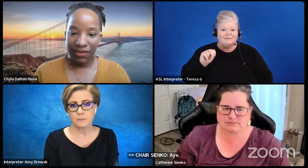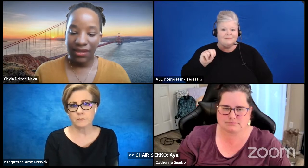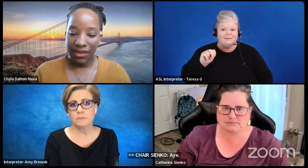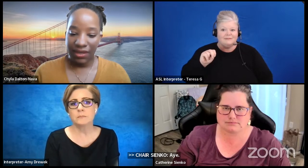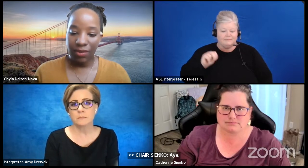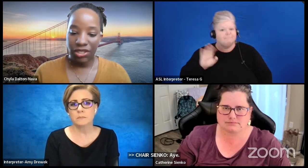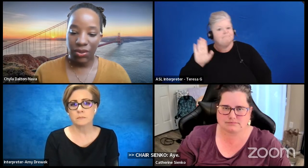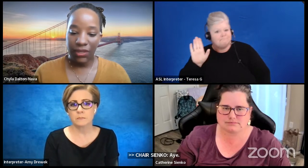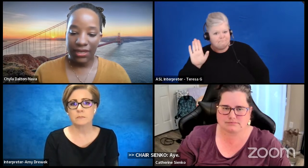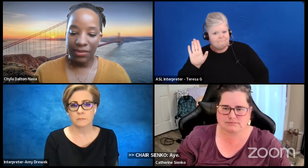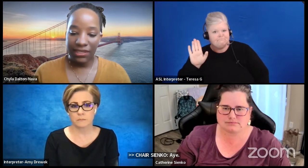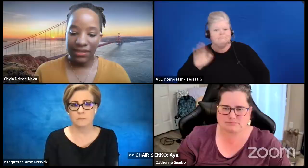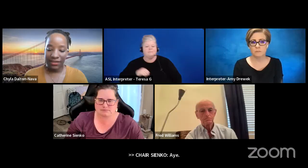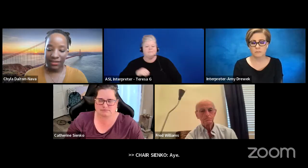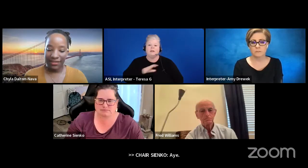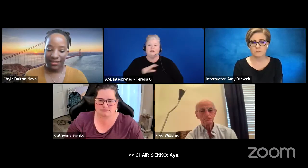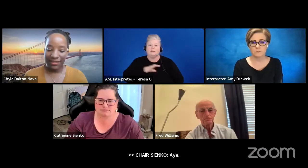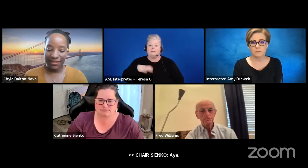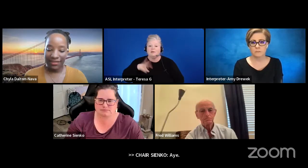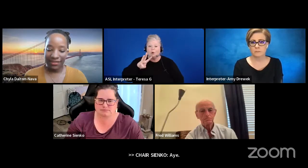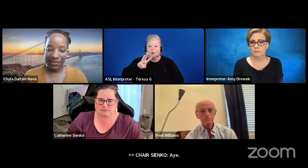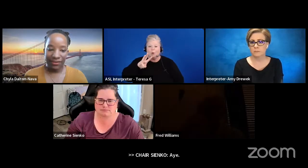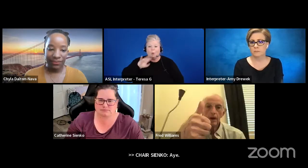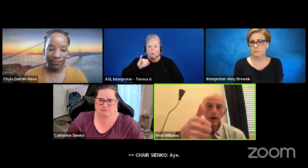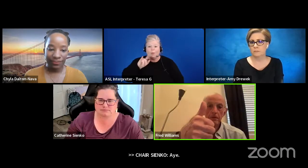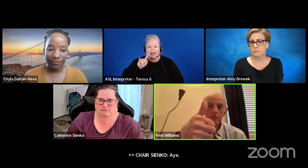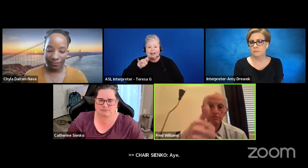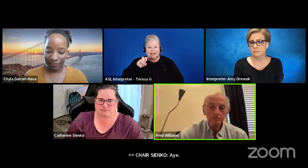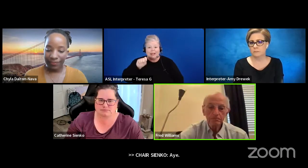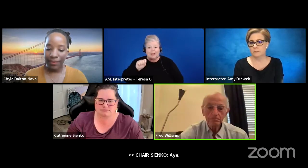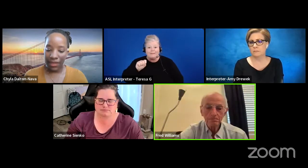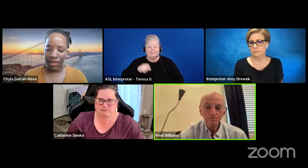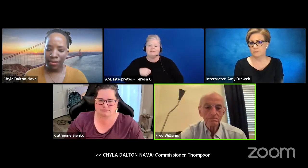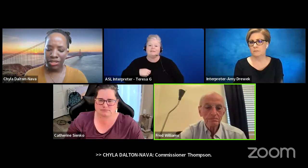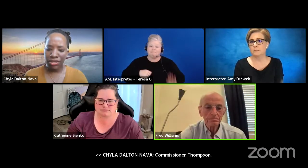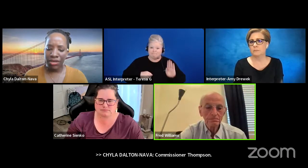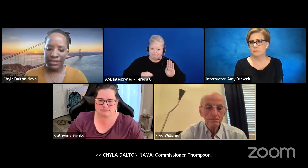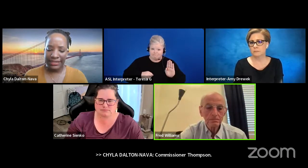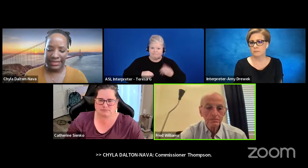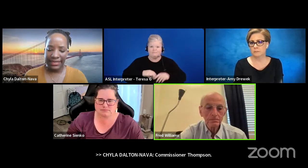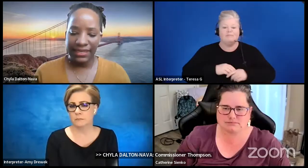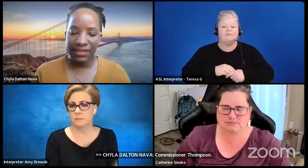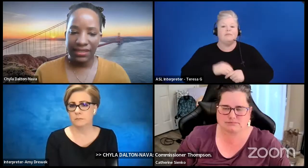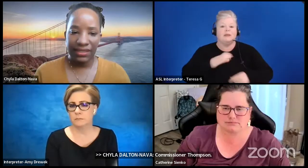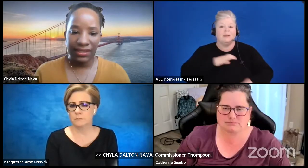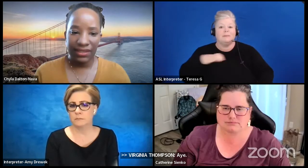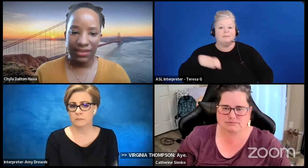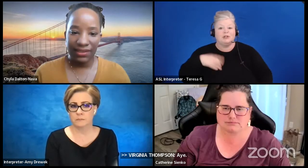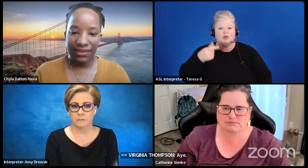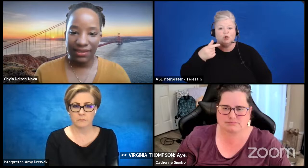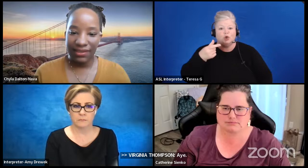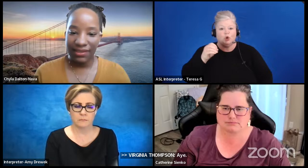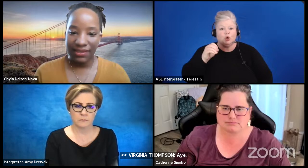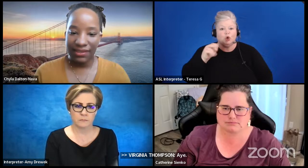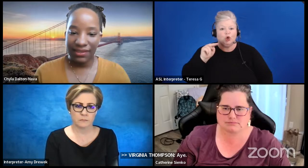Aye. Commissioner Williams, Aye. Commissioner Goodstein.